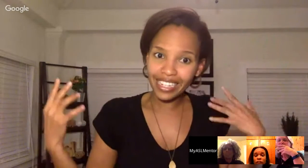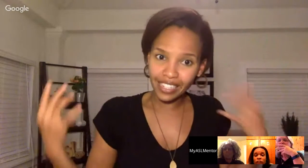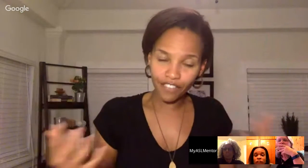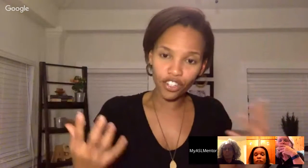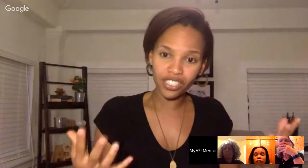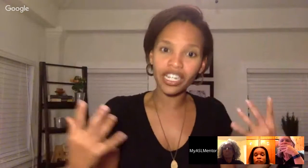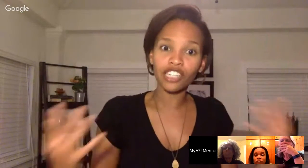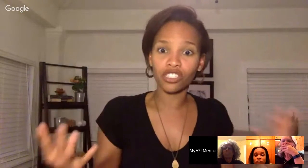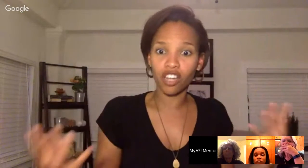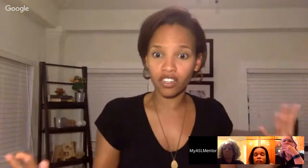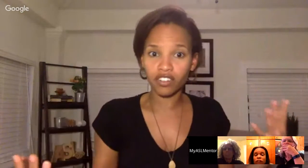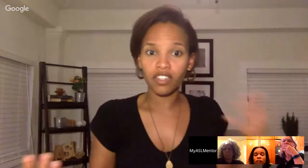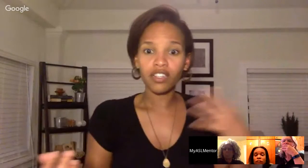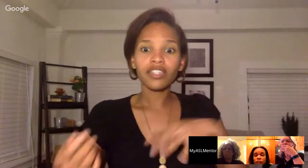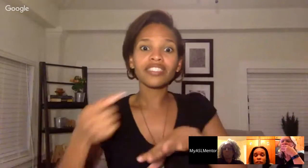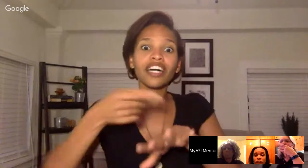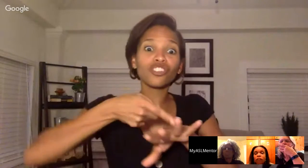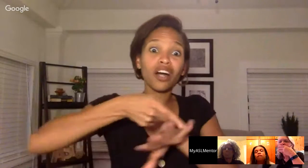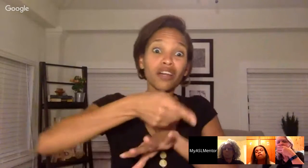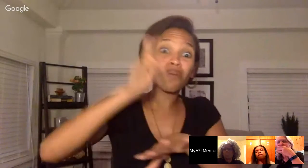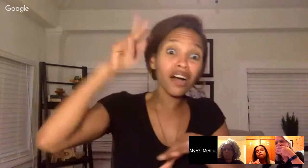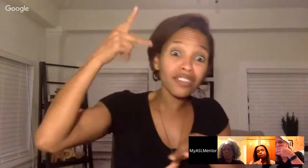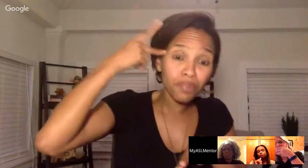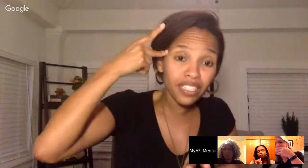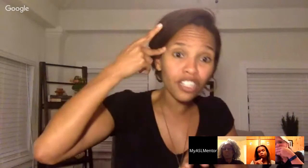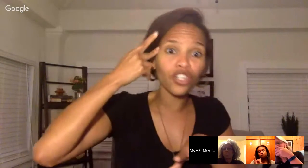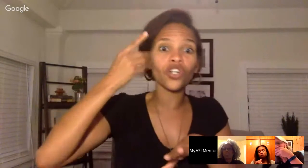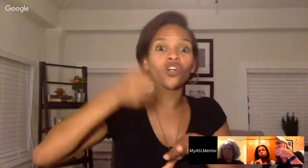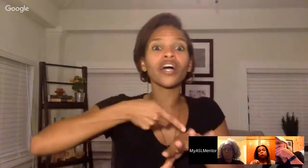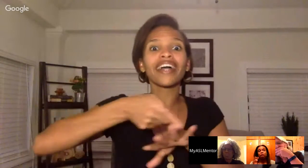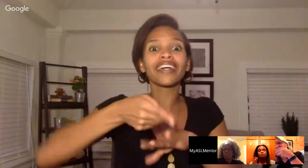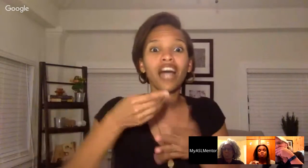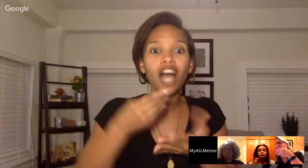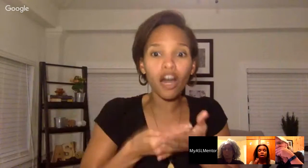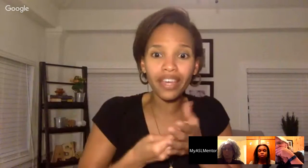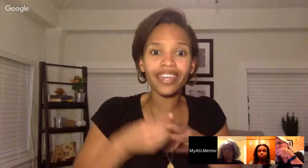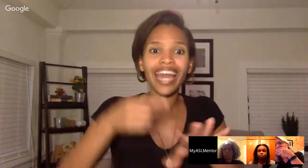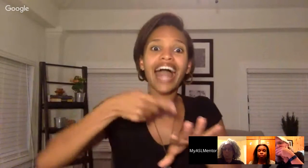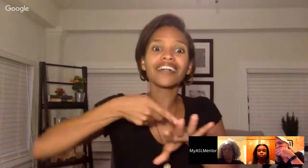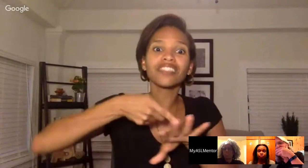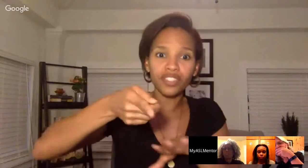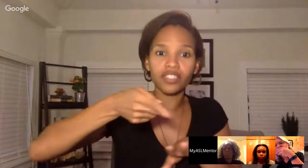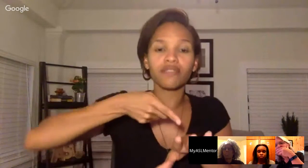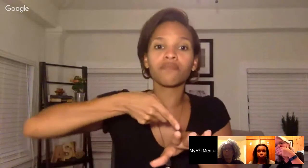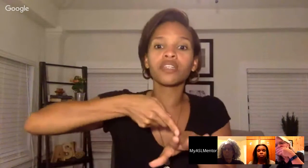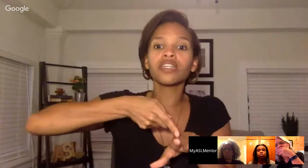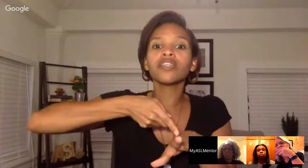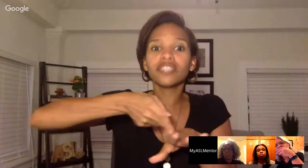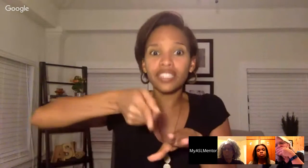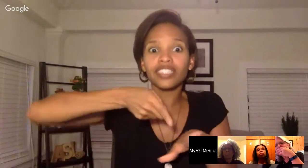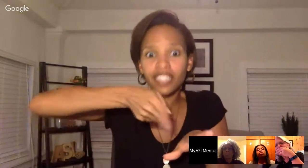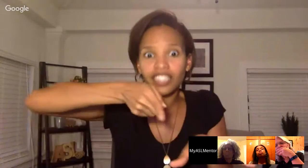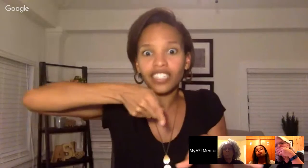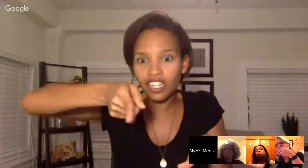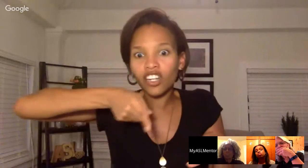that deafhood touches on political, economic, activism,